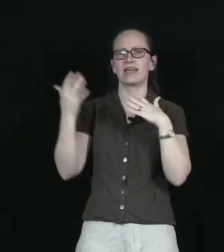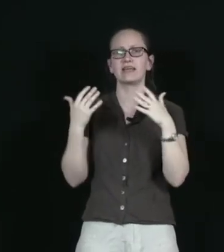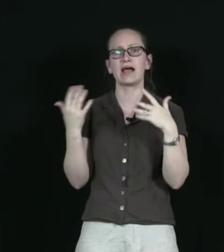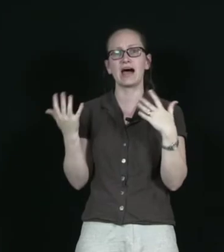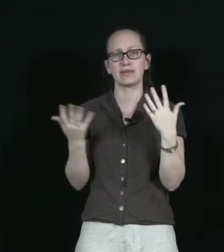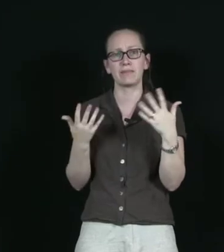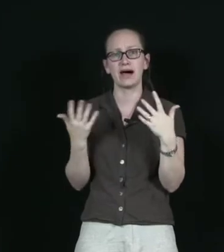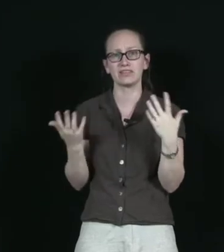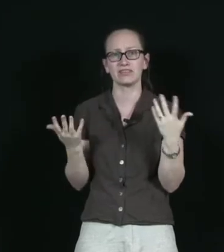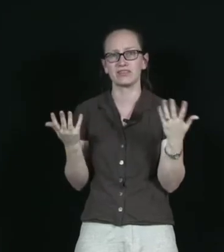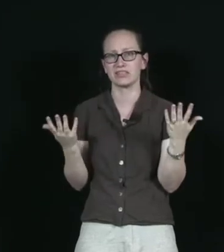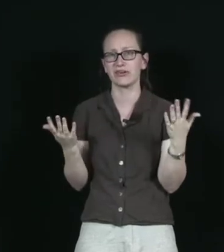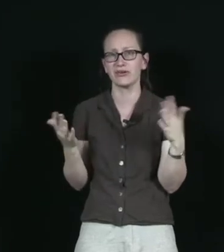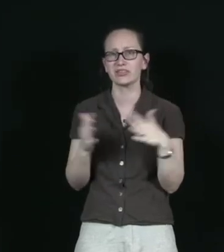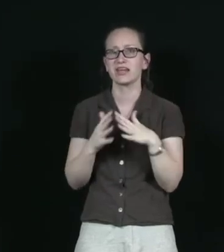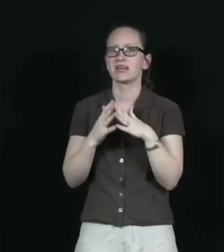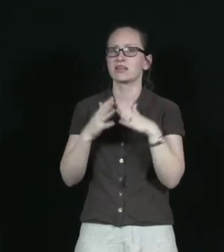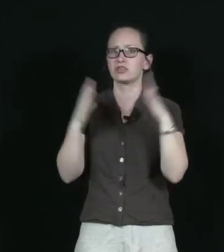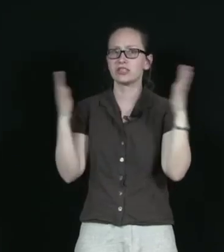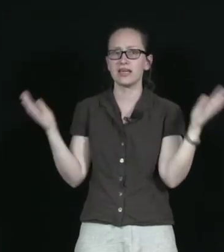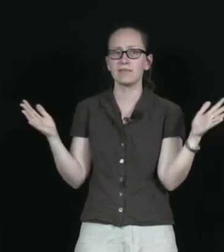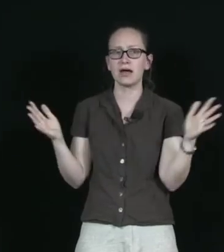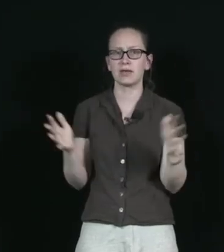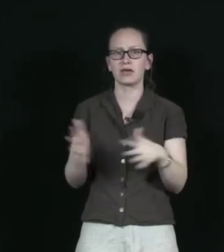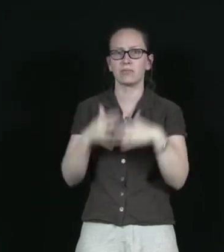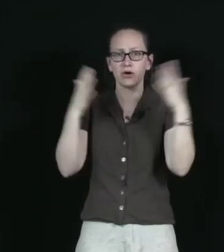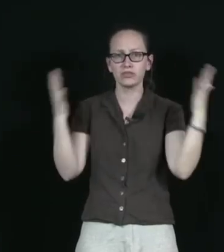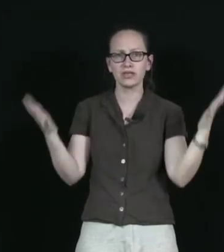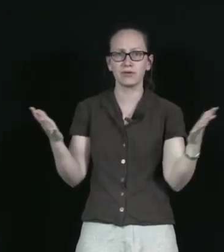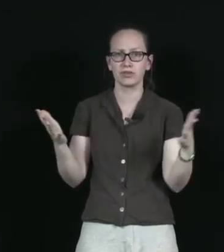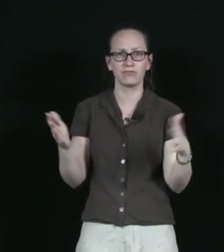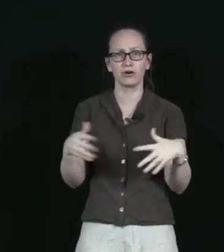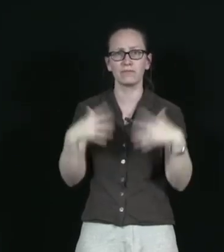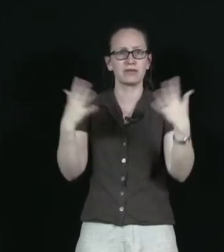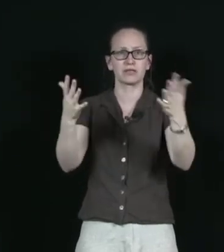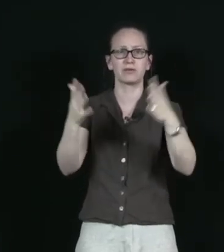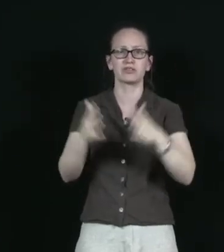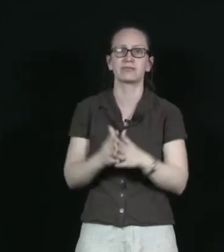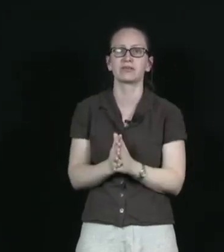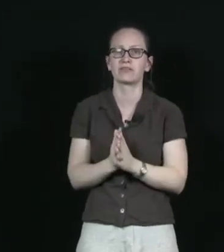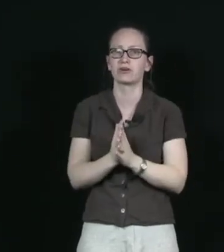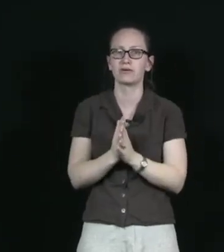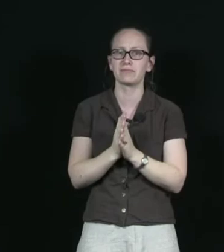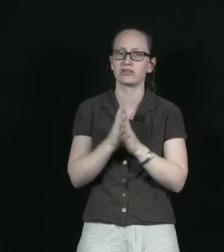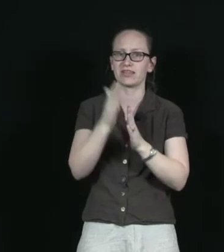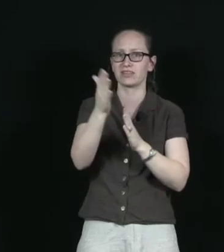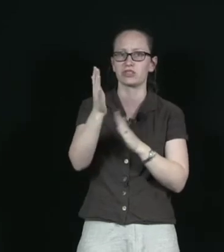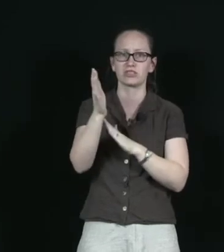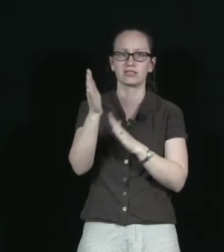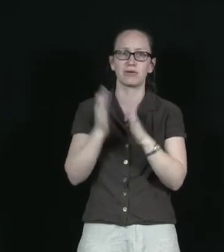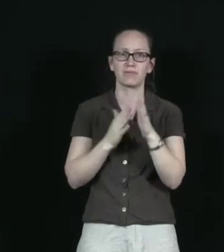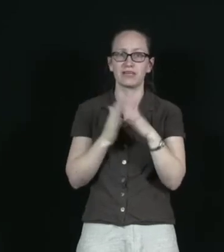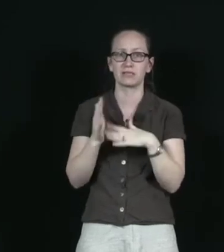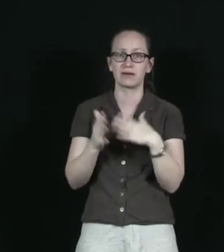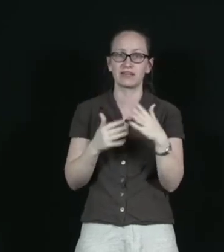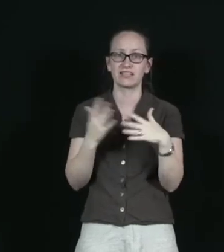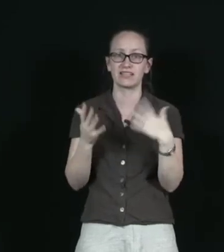any other parts of this course, then just email me or post up on the forum. Best to post up on the forum because other students are probably experiencing